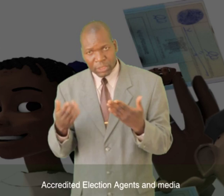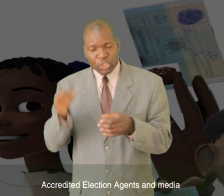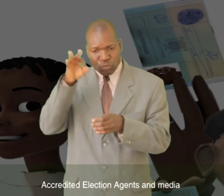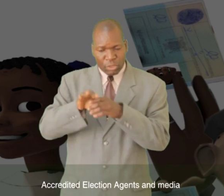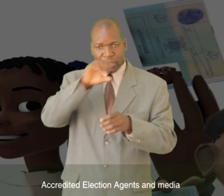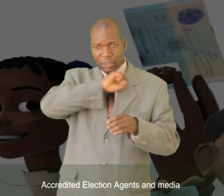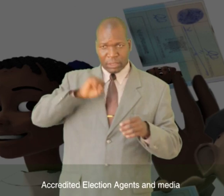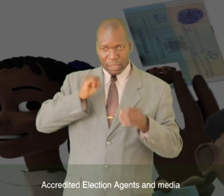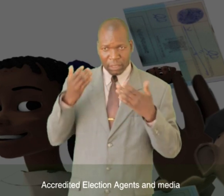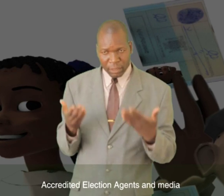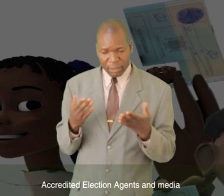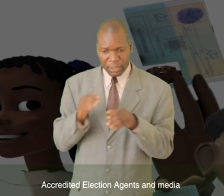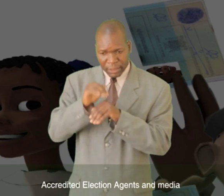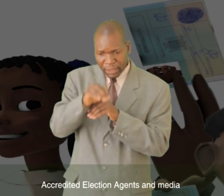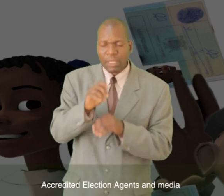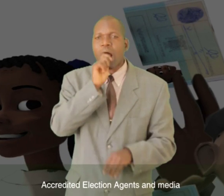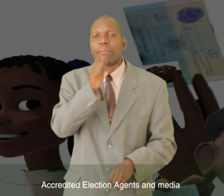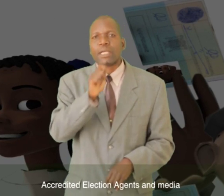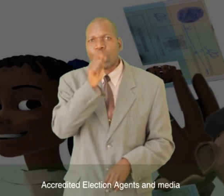accredited election agents and media,